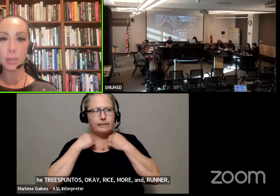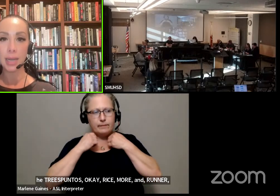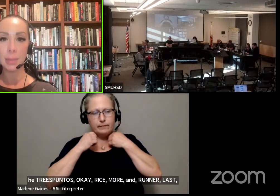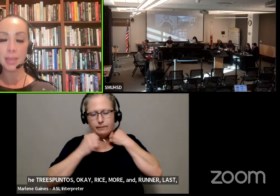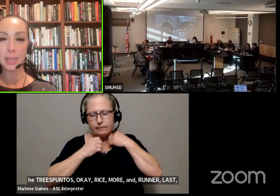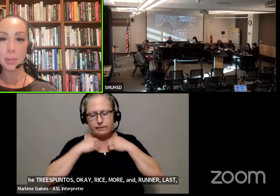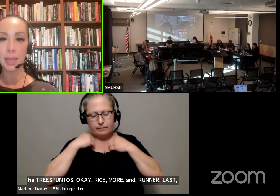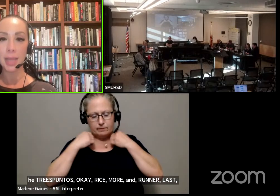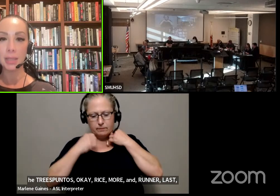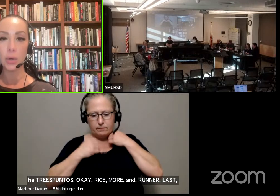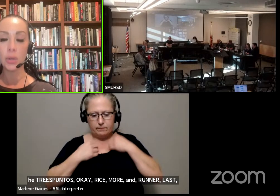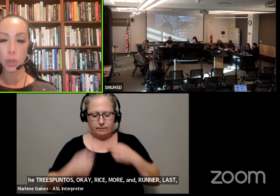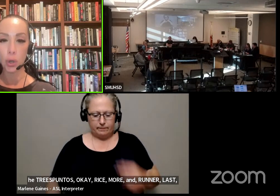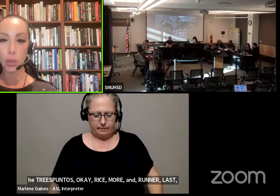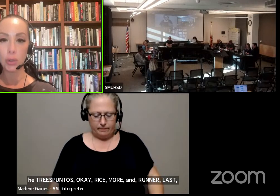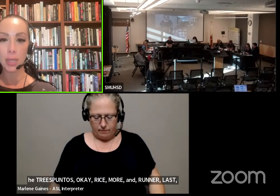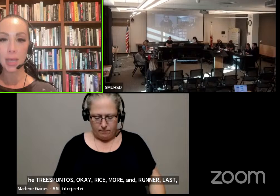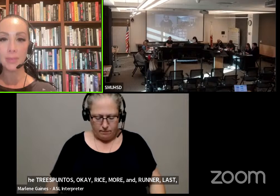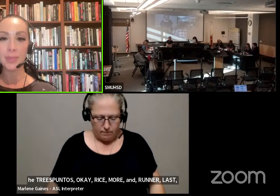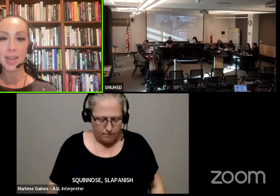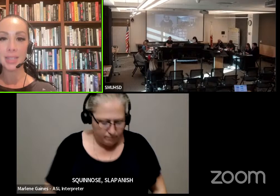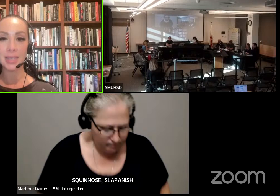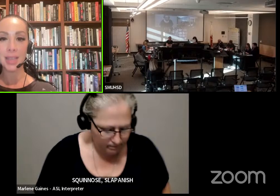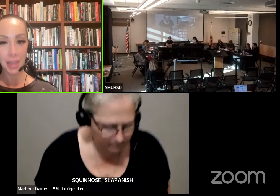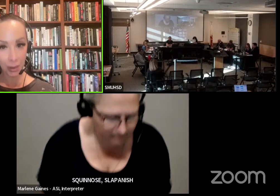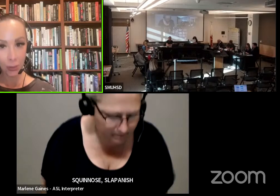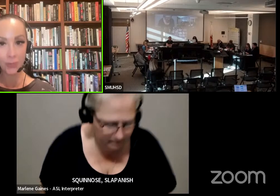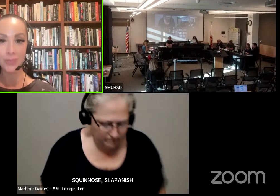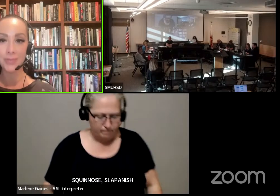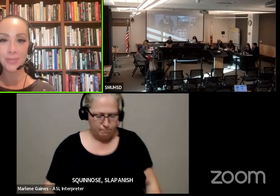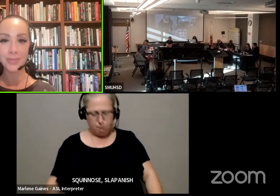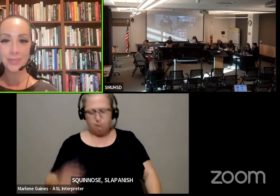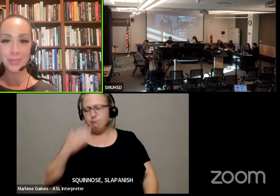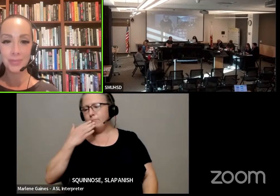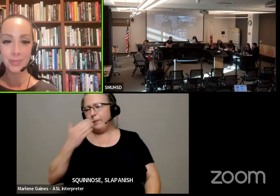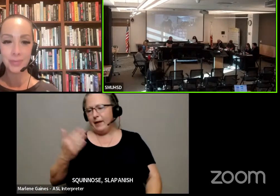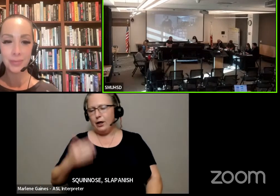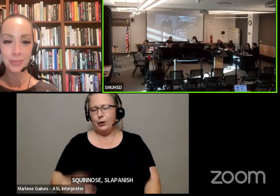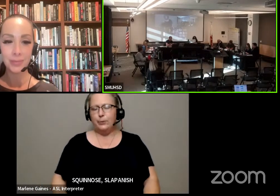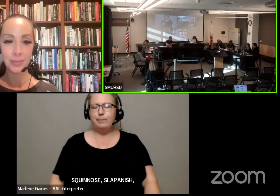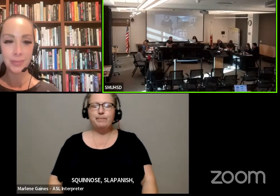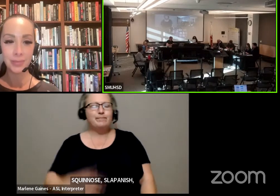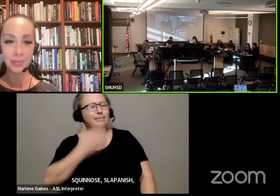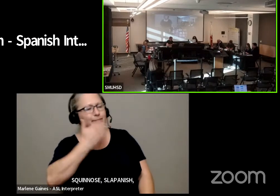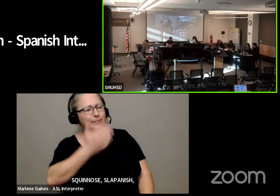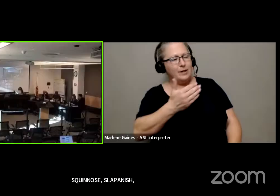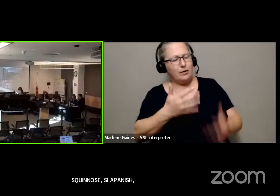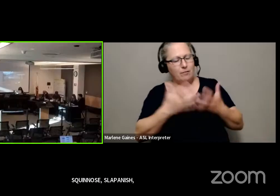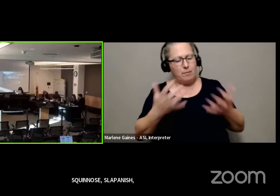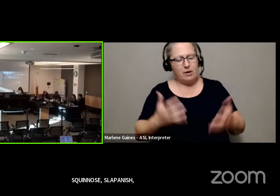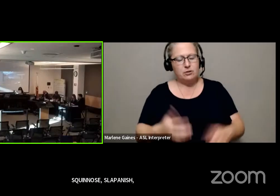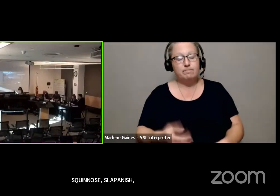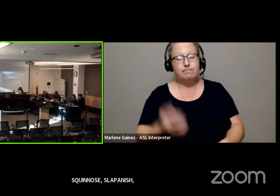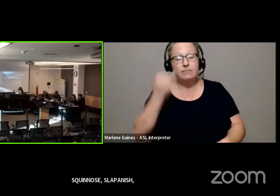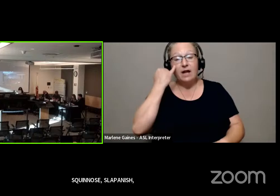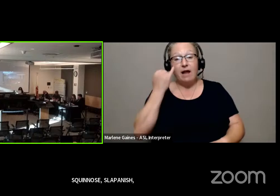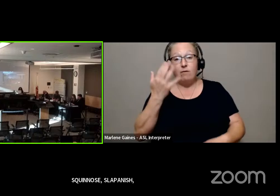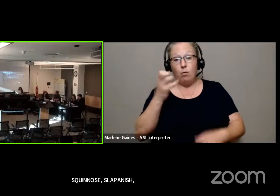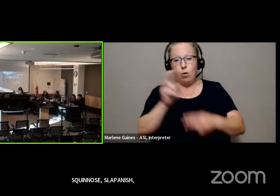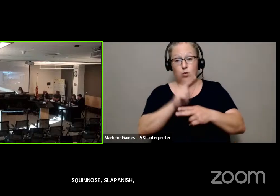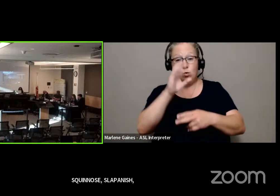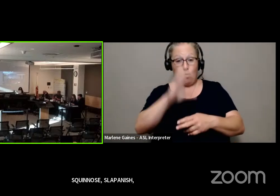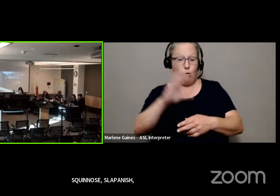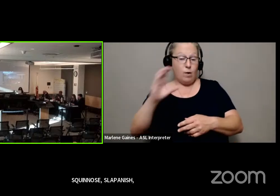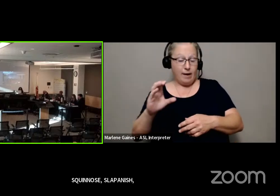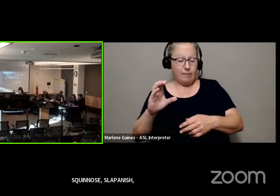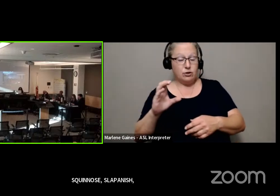estarán simultáneamente interpretando todo lo que usted diga. Gracias. Thank you. Muchas gracias. If you wish to view closed captions